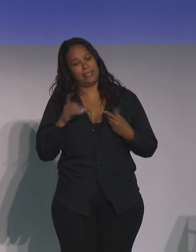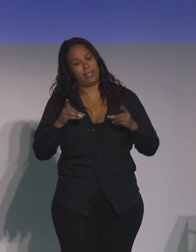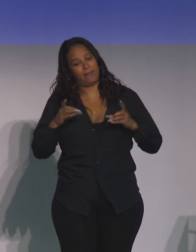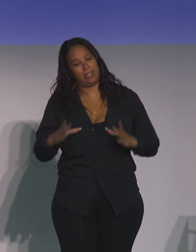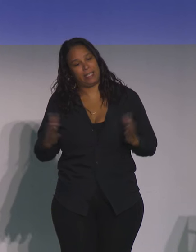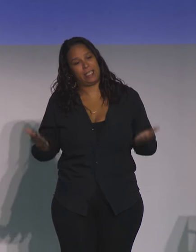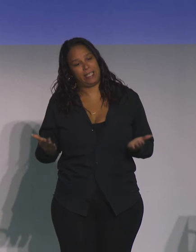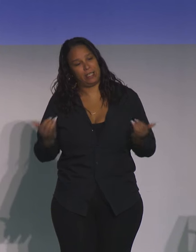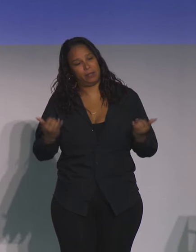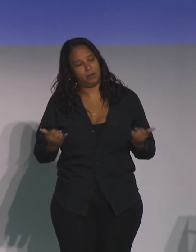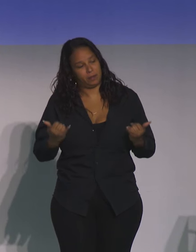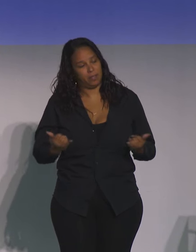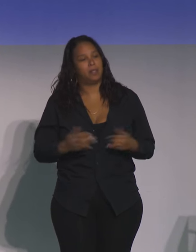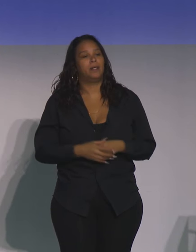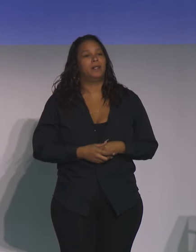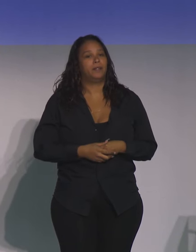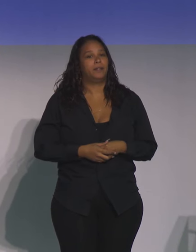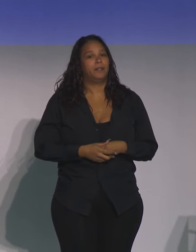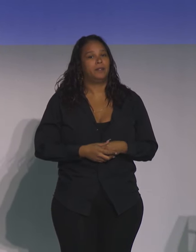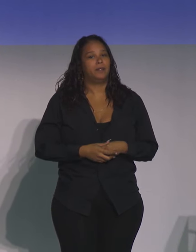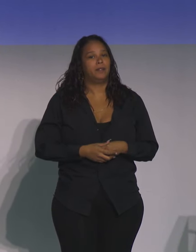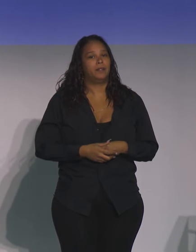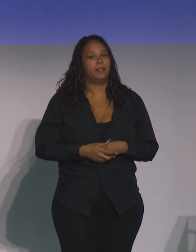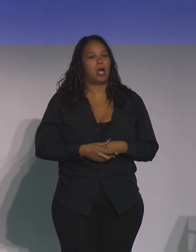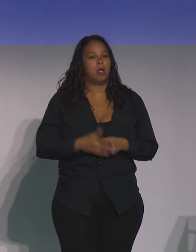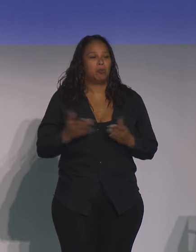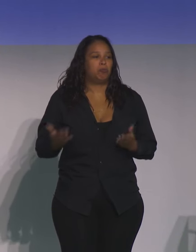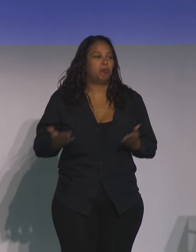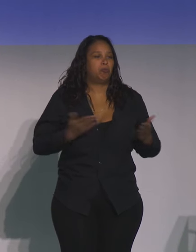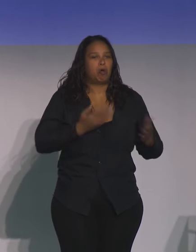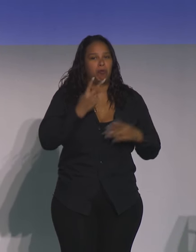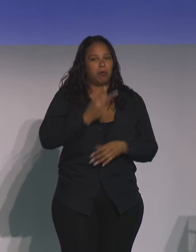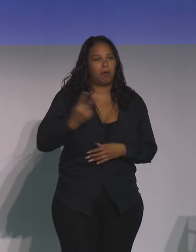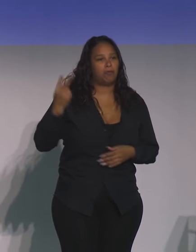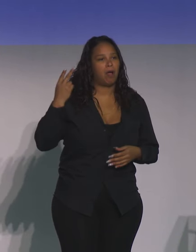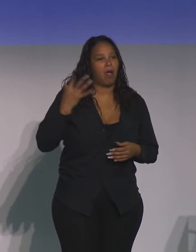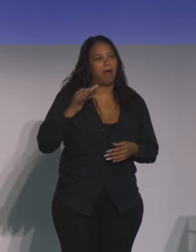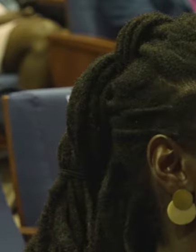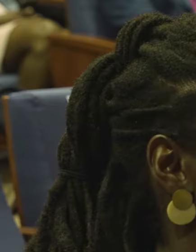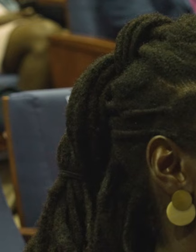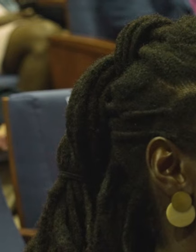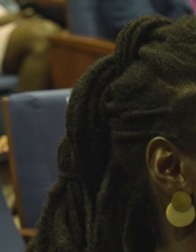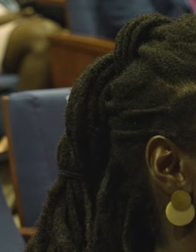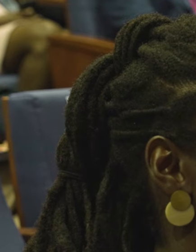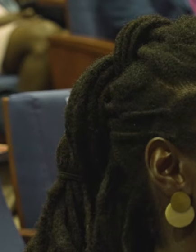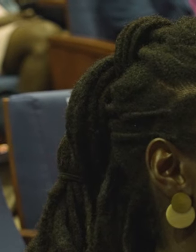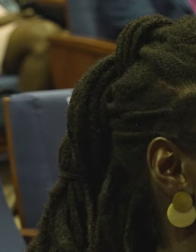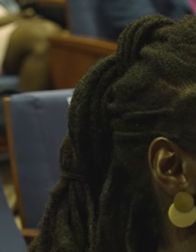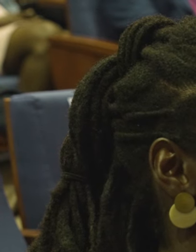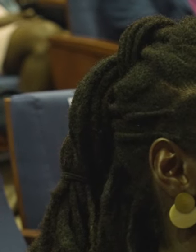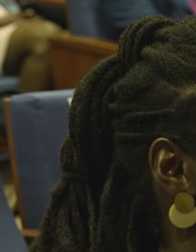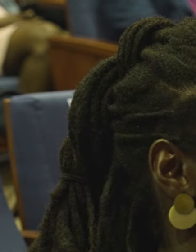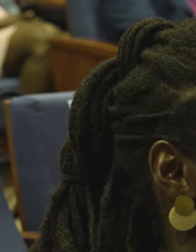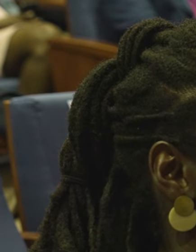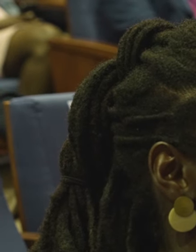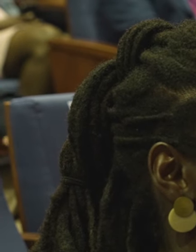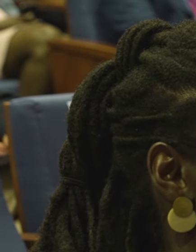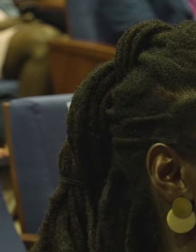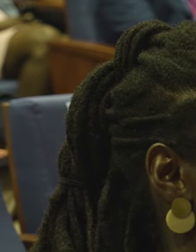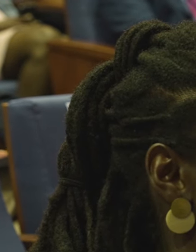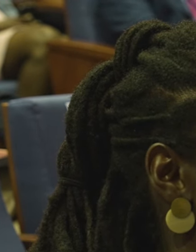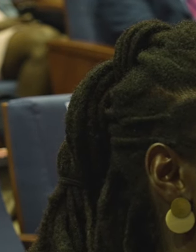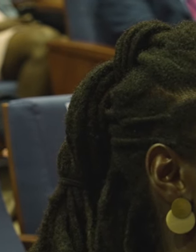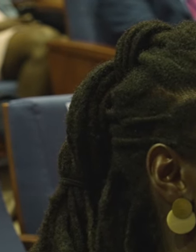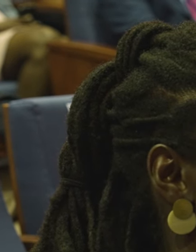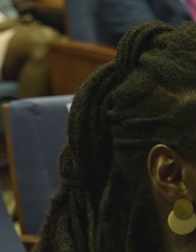to bring reflections about her uncle, but also to introduce our featured speaker